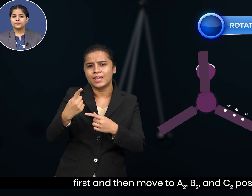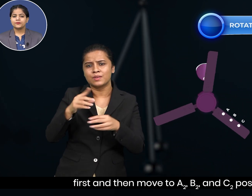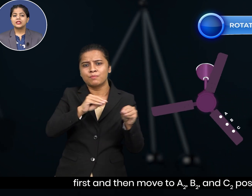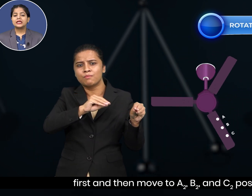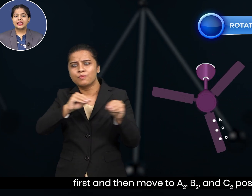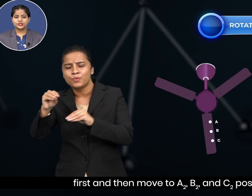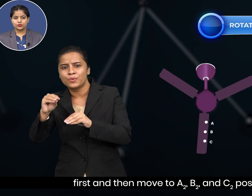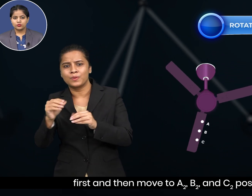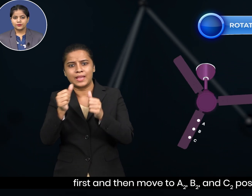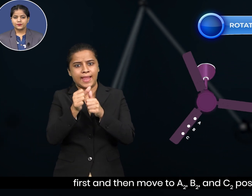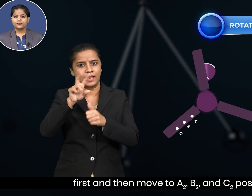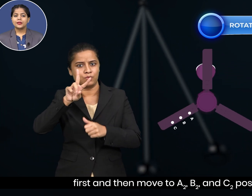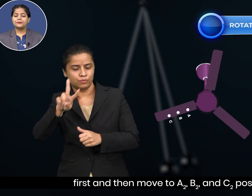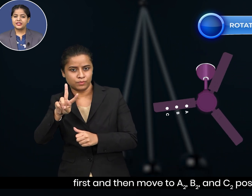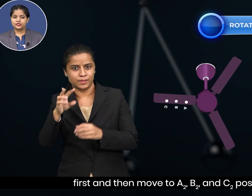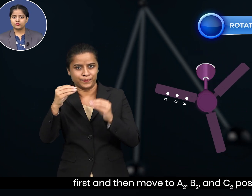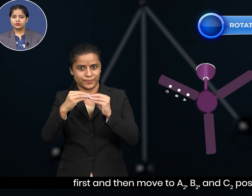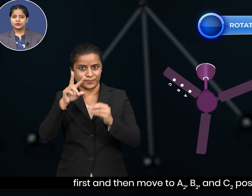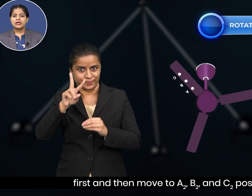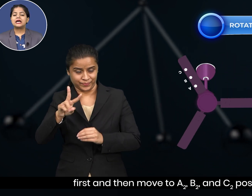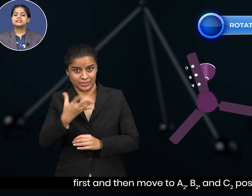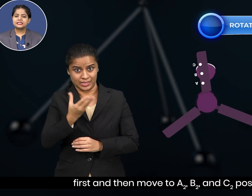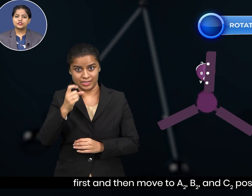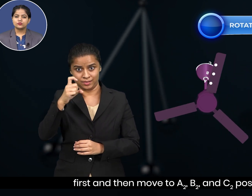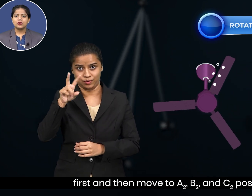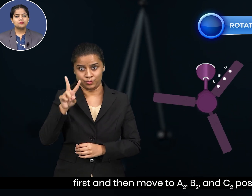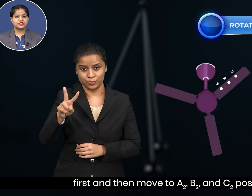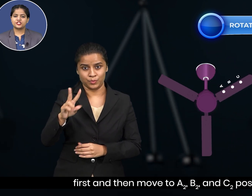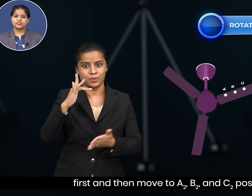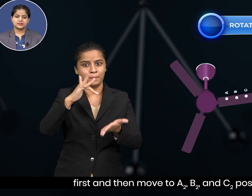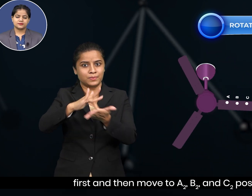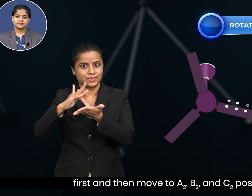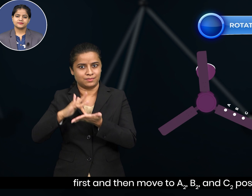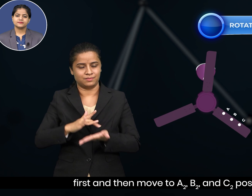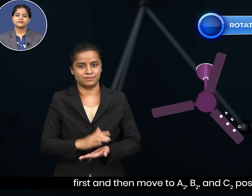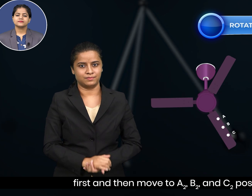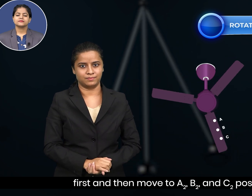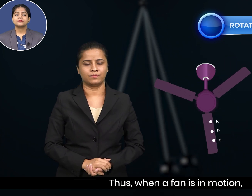to A2, B2 and C2 positions.